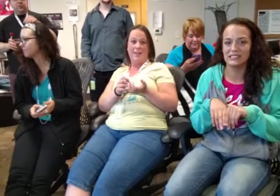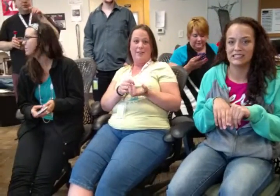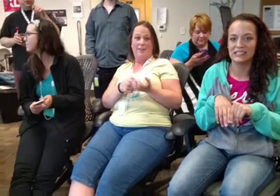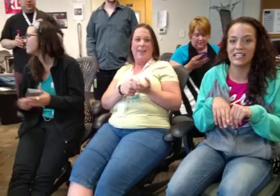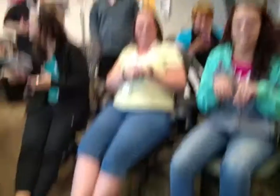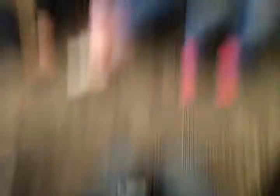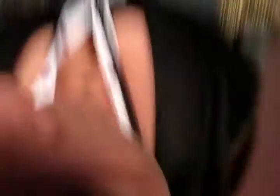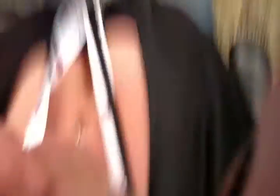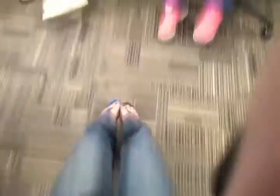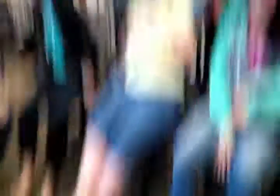Gerbil? Yes.